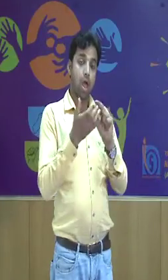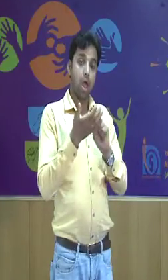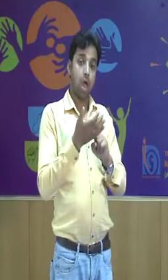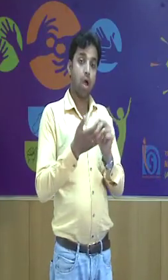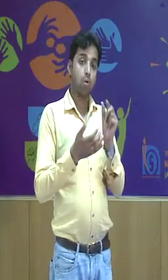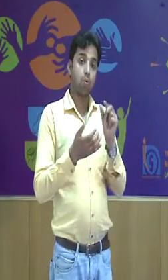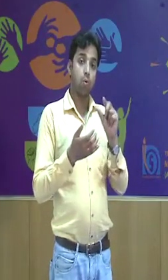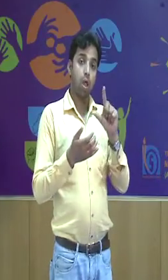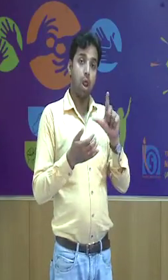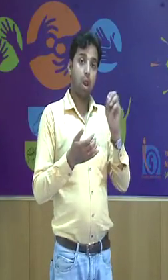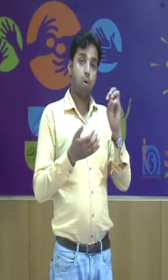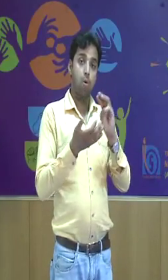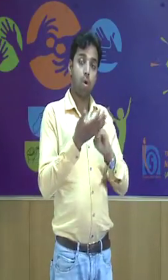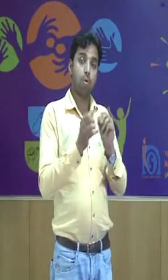Anulom marriage.